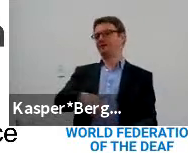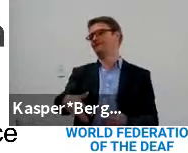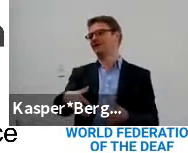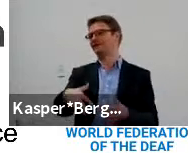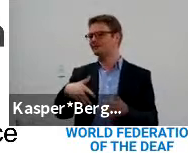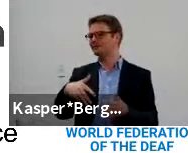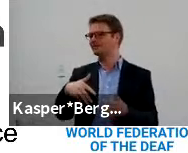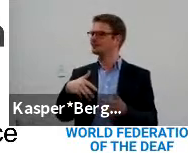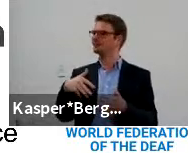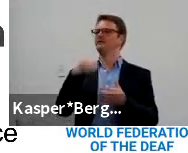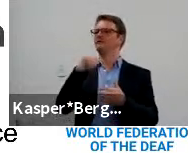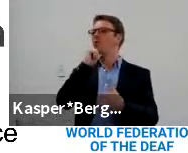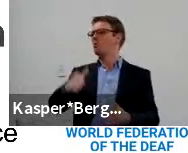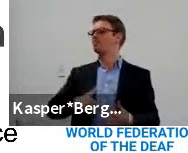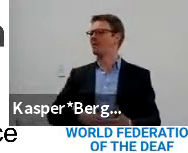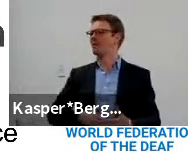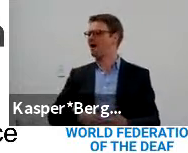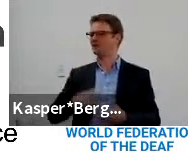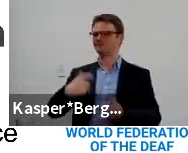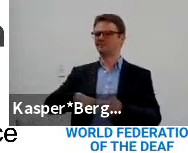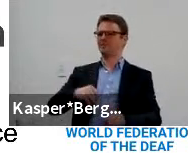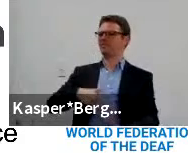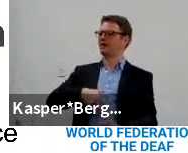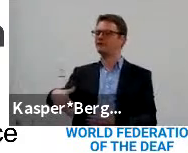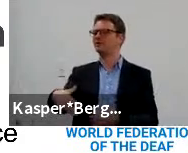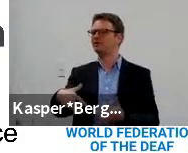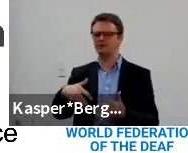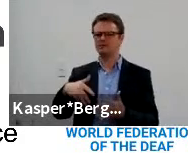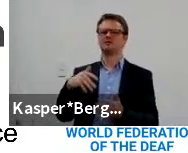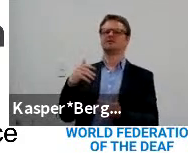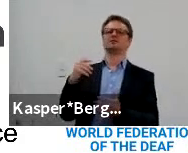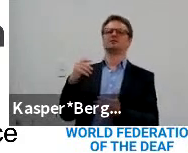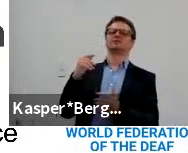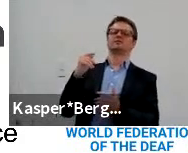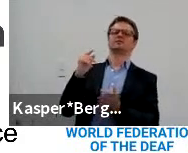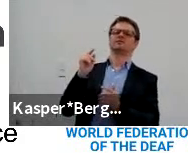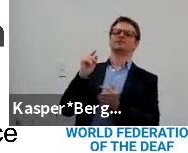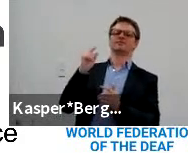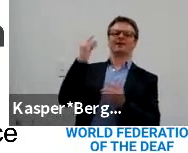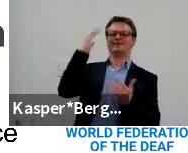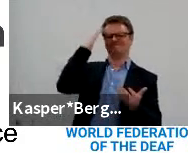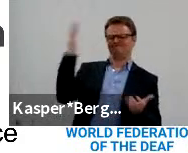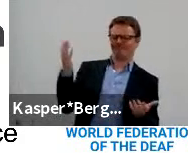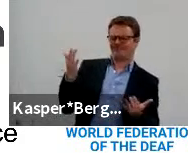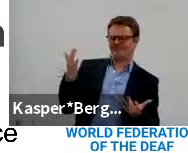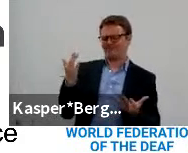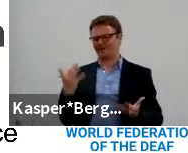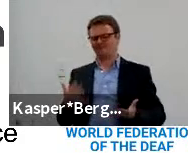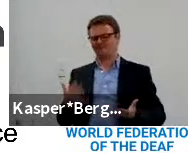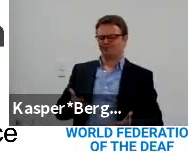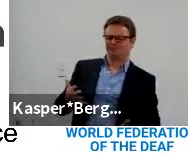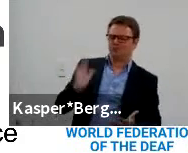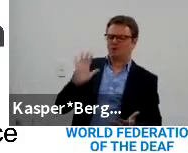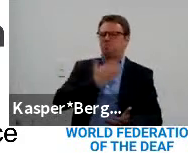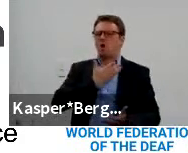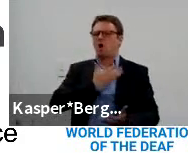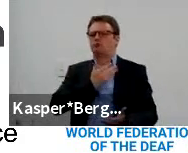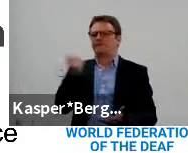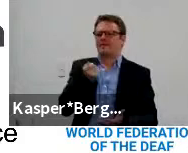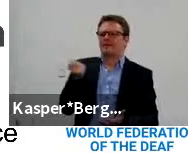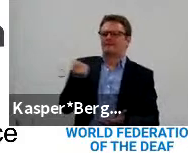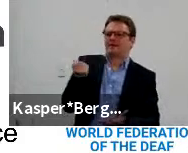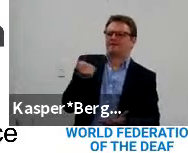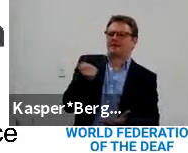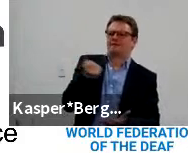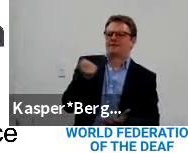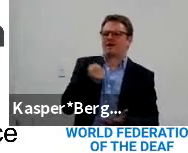died. We hear about mothers during pregnancies. They start feeling ill. They get pains in their stomach, but they don't